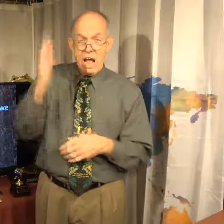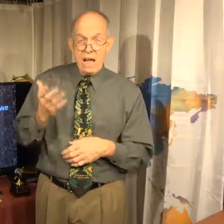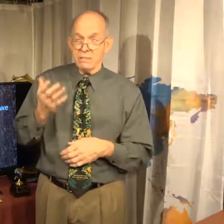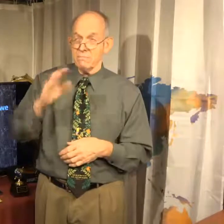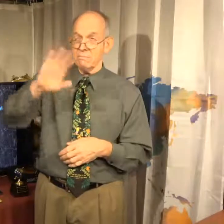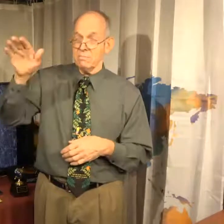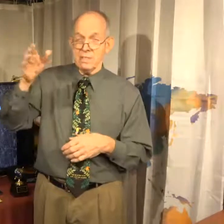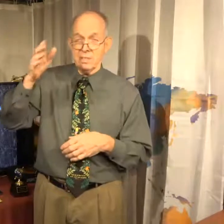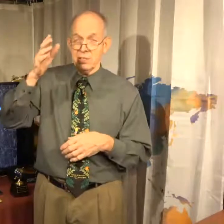God,